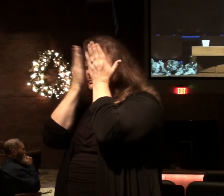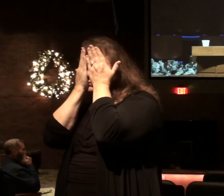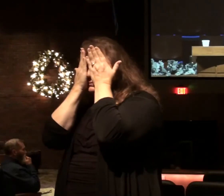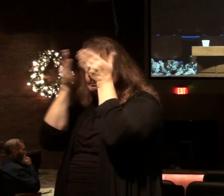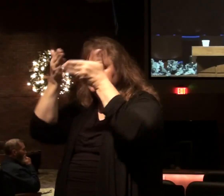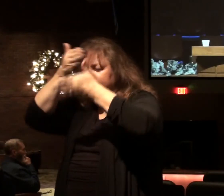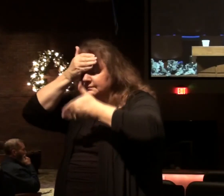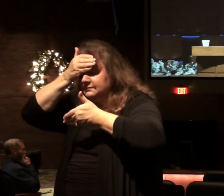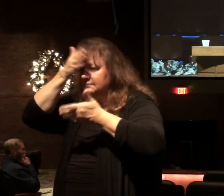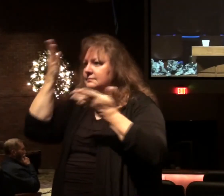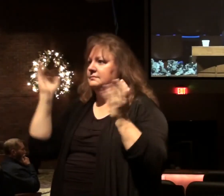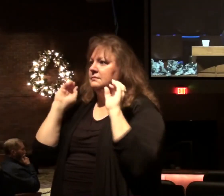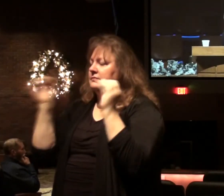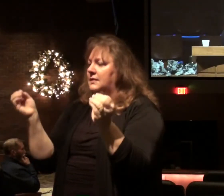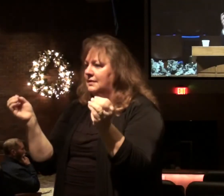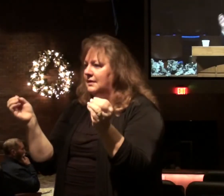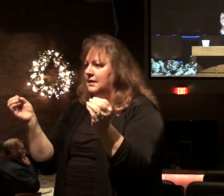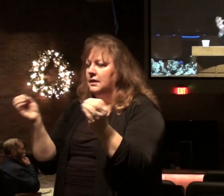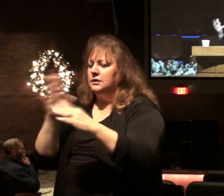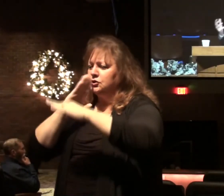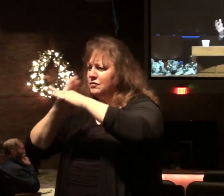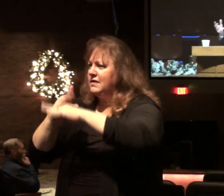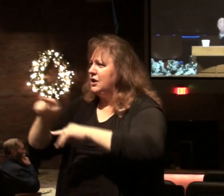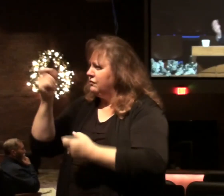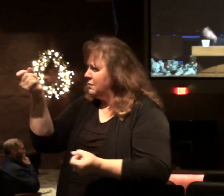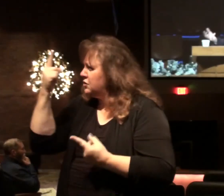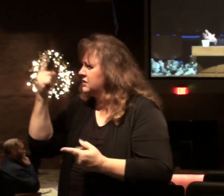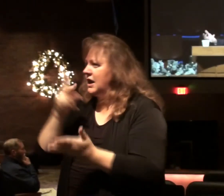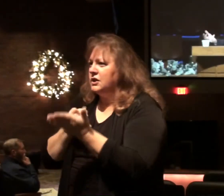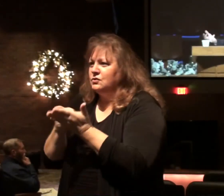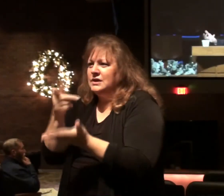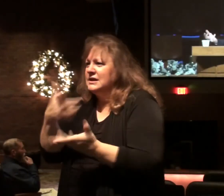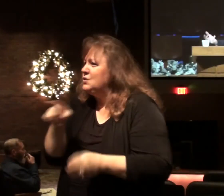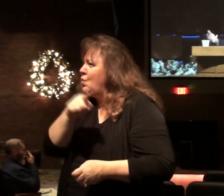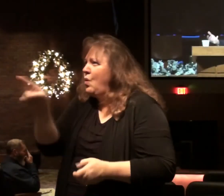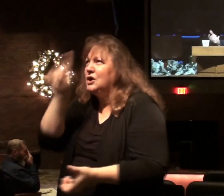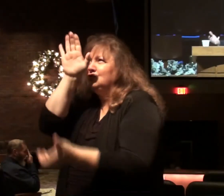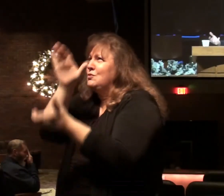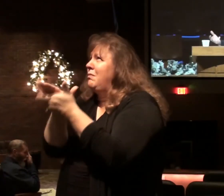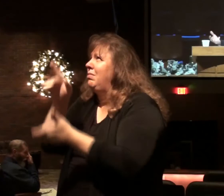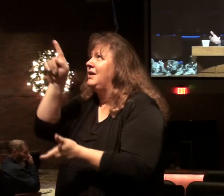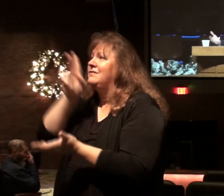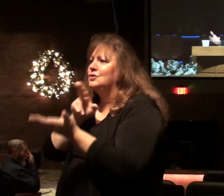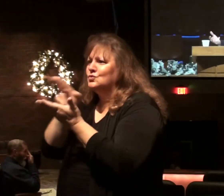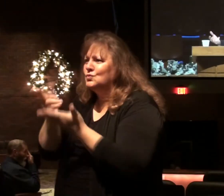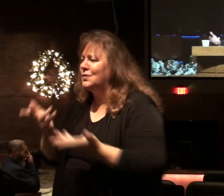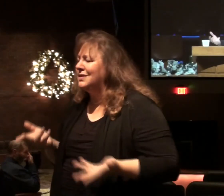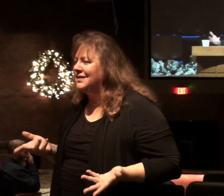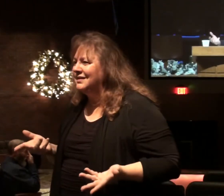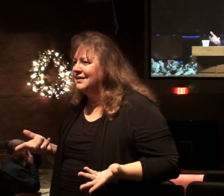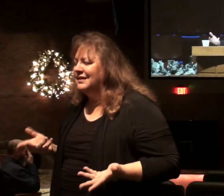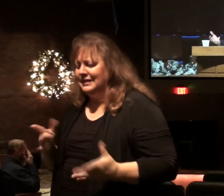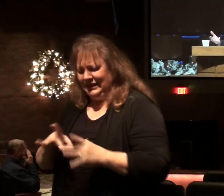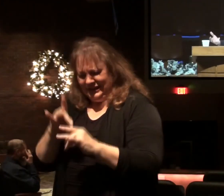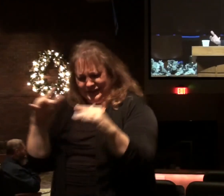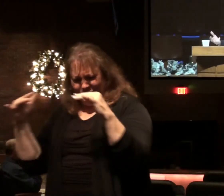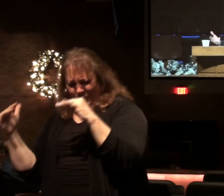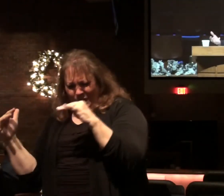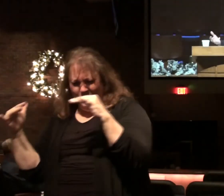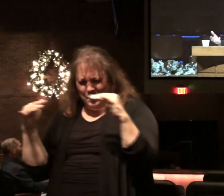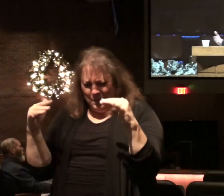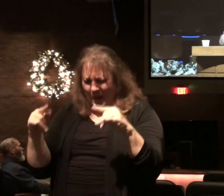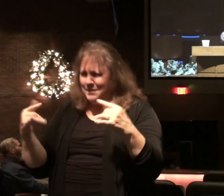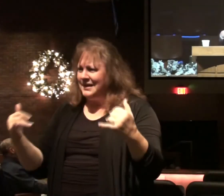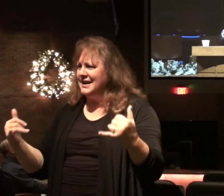unbeliever, to keep them from seeing the truth. He doesn't want you to believe the gospel. It's a spiritual war going